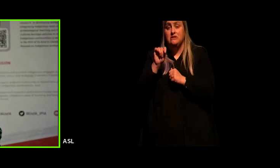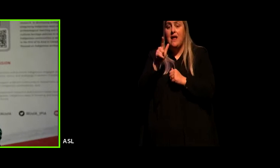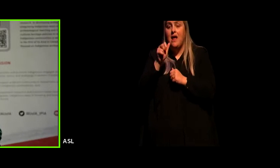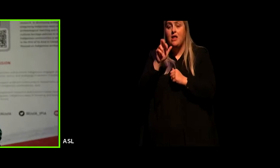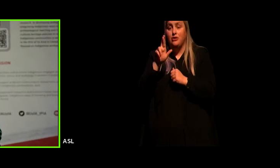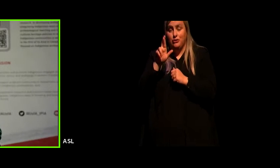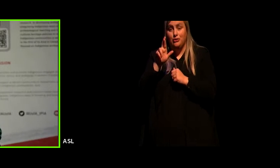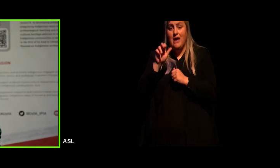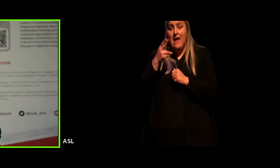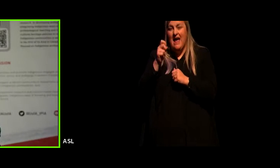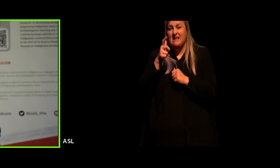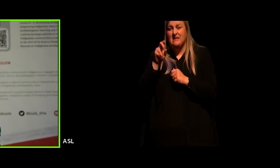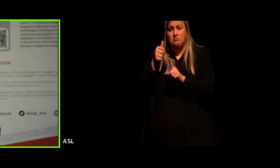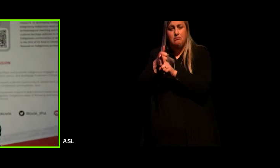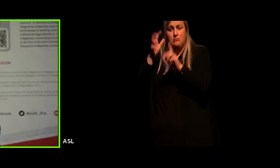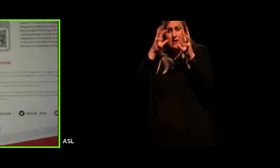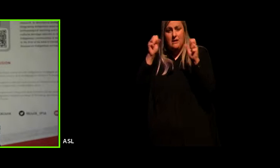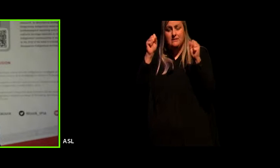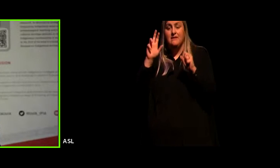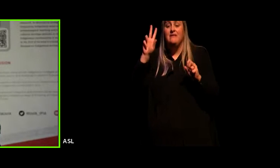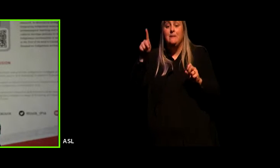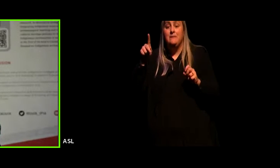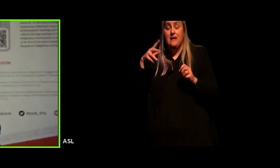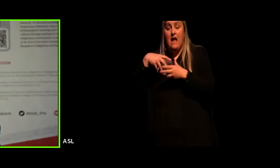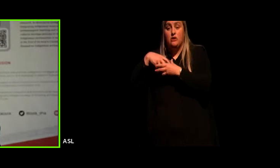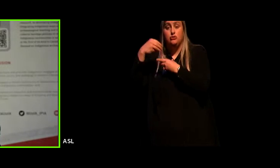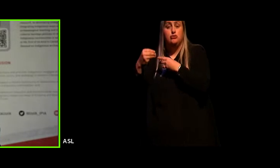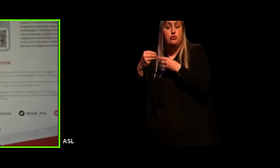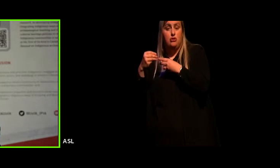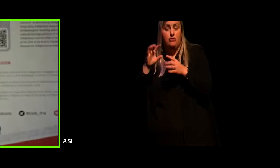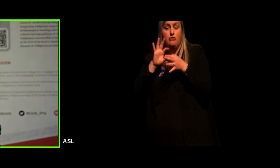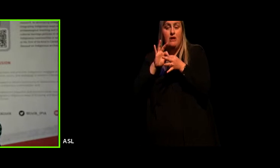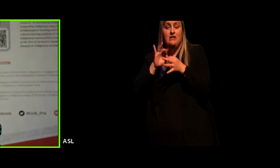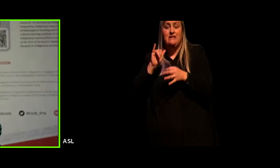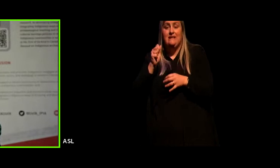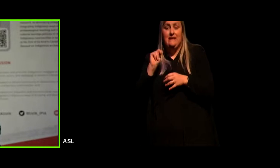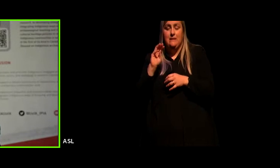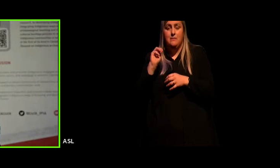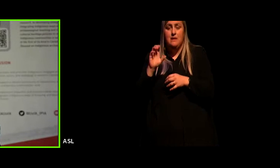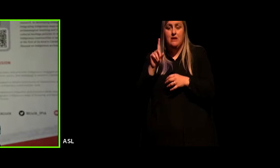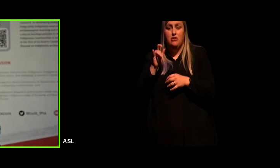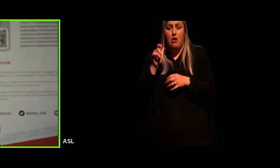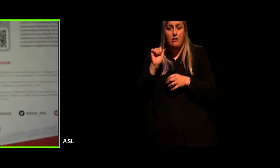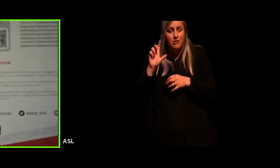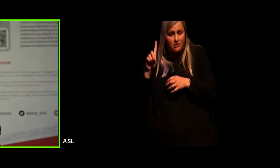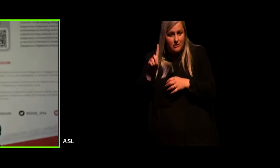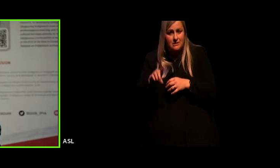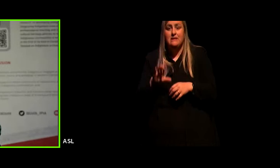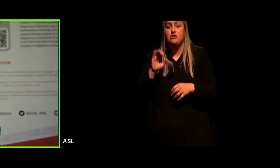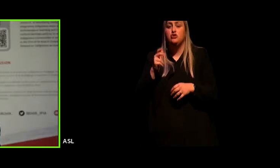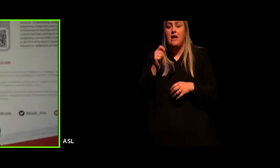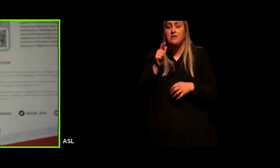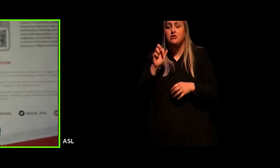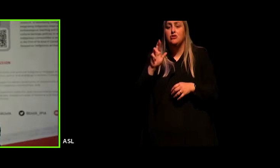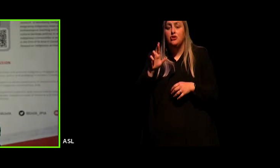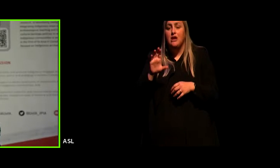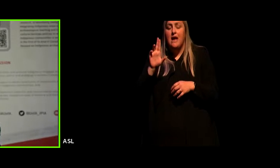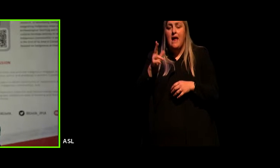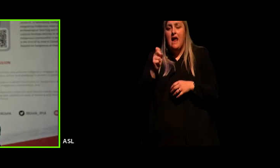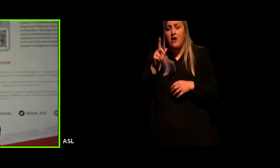Vice President of External Relations, Elin McDonald, Chancellor Garrity, and Dean Robert Wood. Members